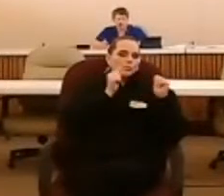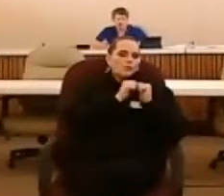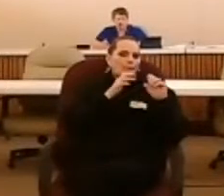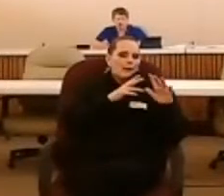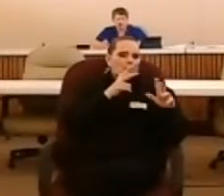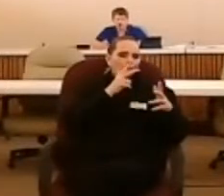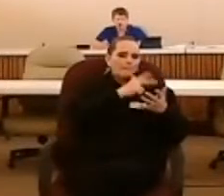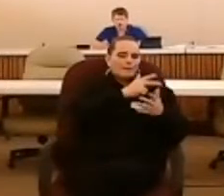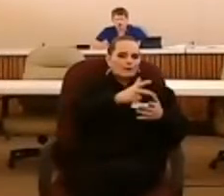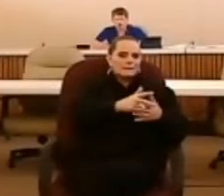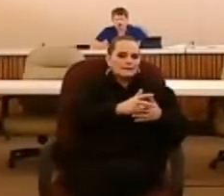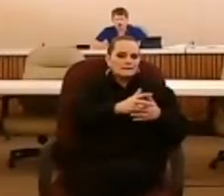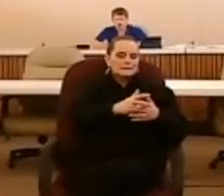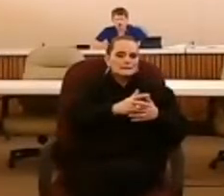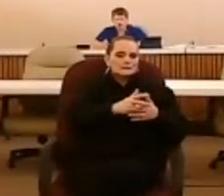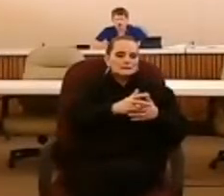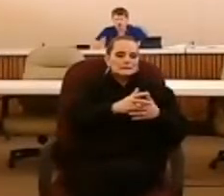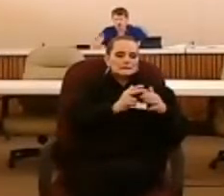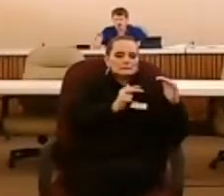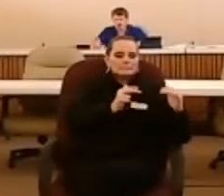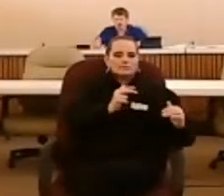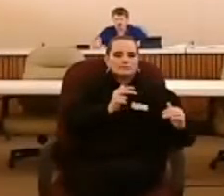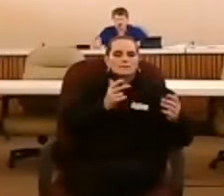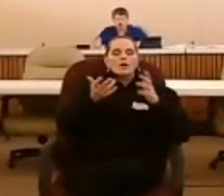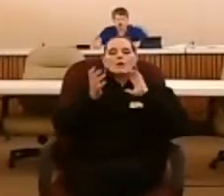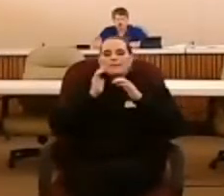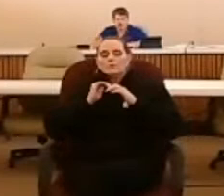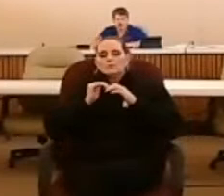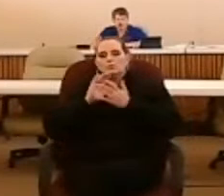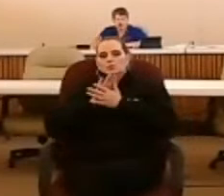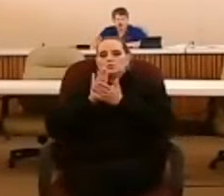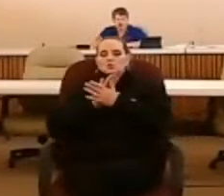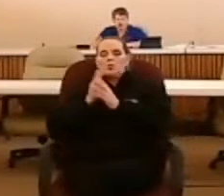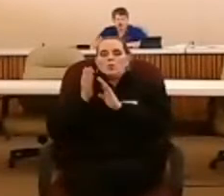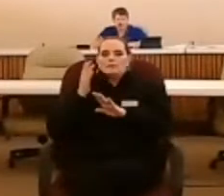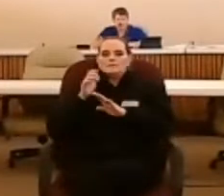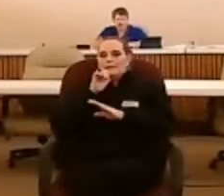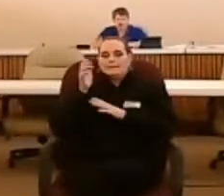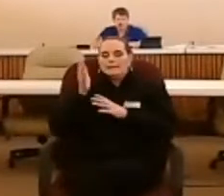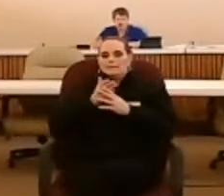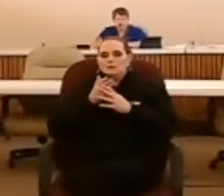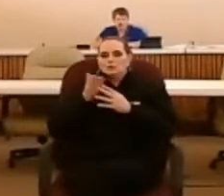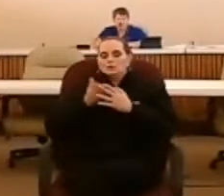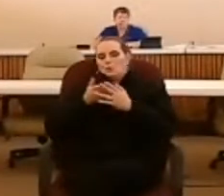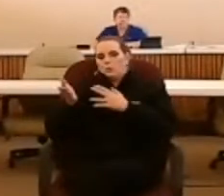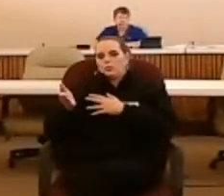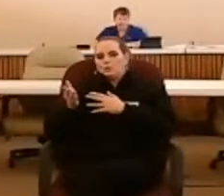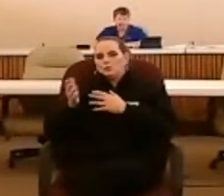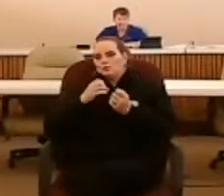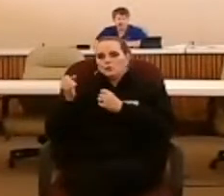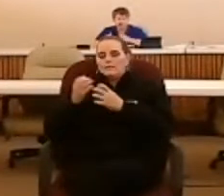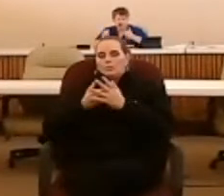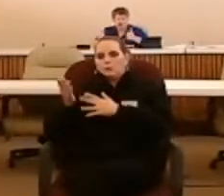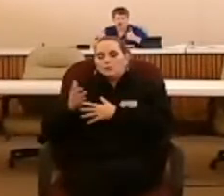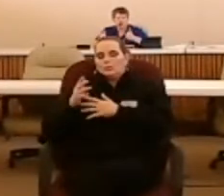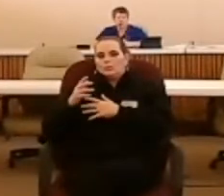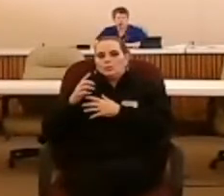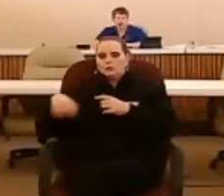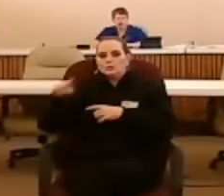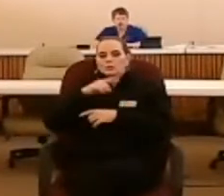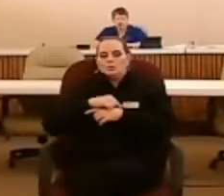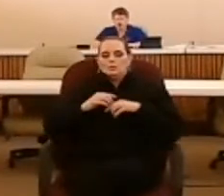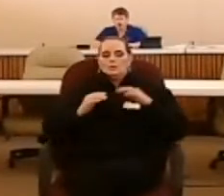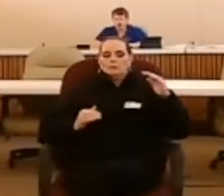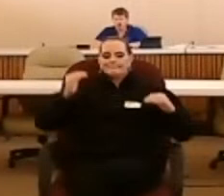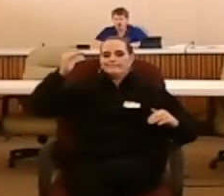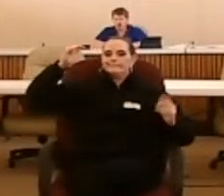to get through the circle. If we can come up with a solution like Tim has put forth that can get us both of those, all the